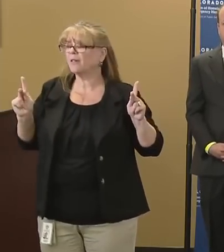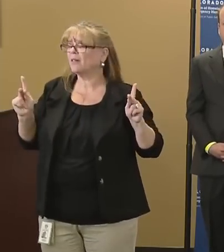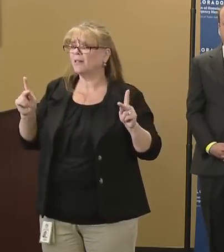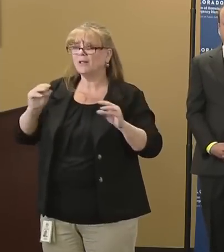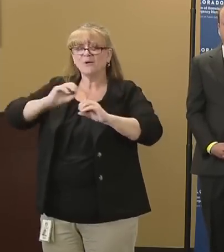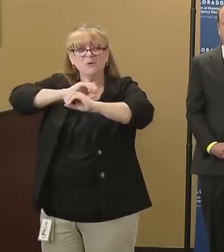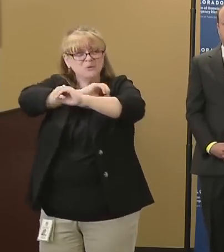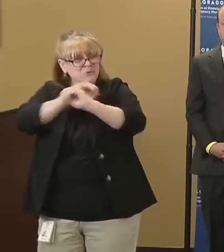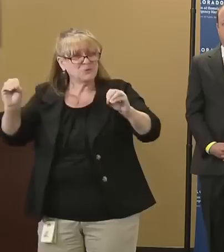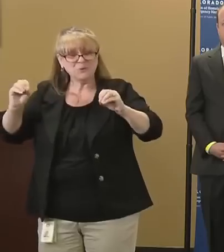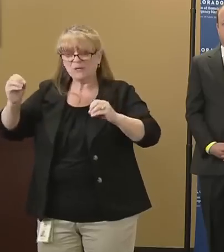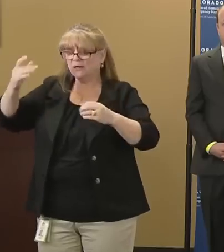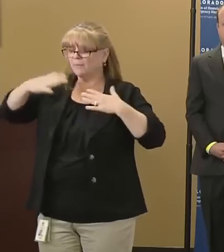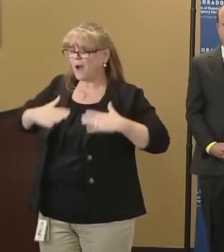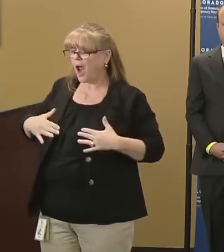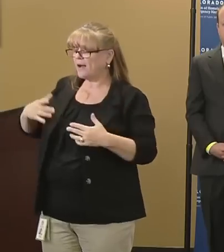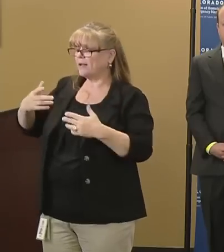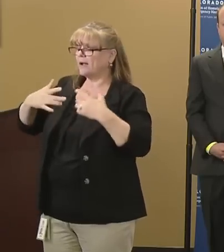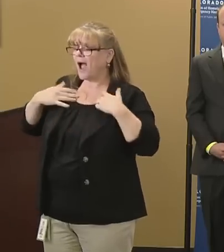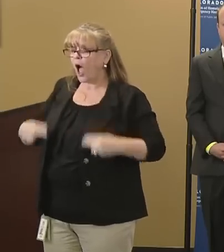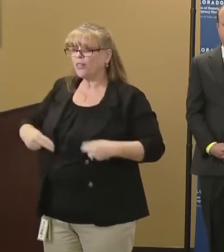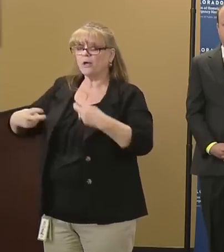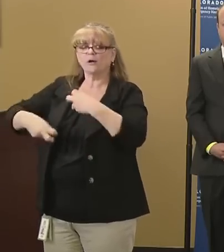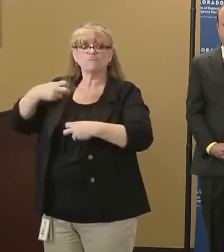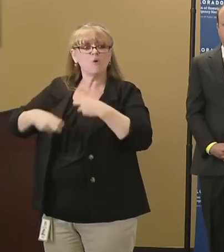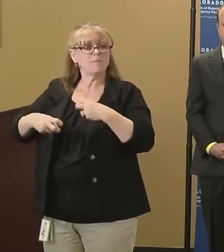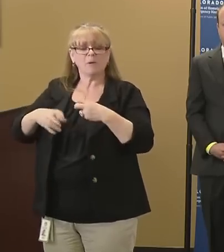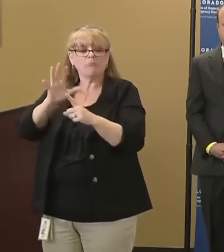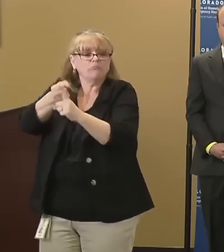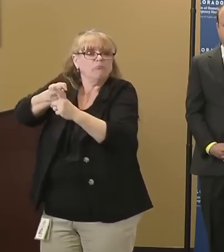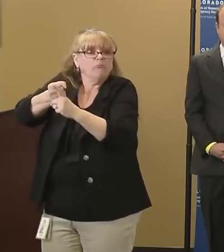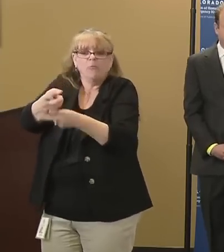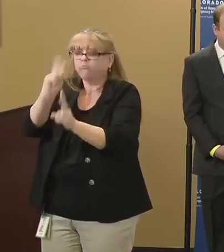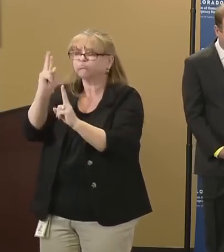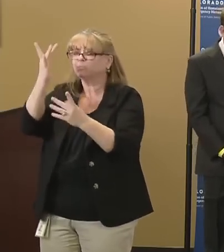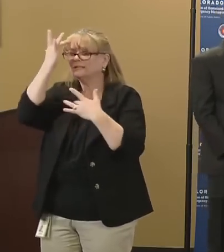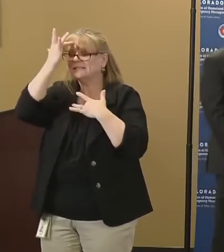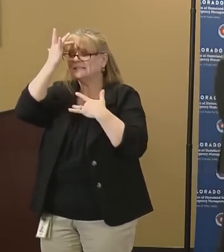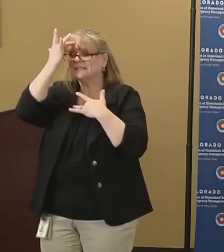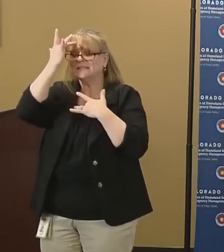the virus and are critically ill on life support systems.